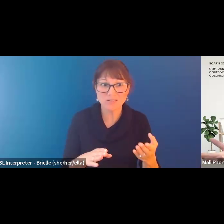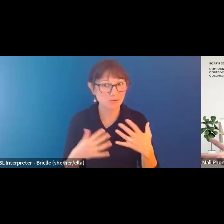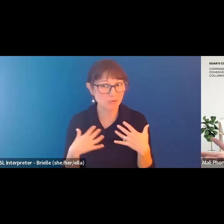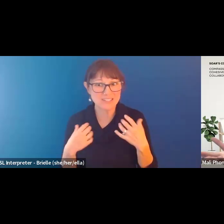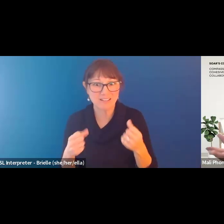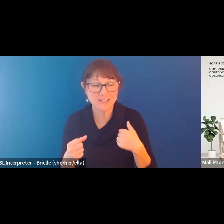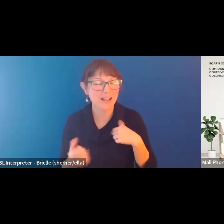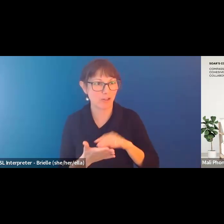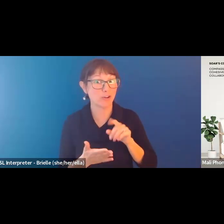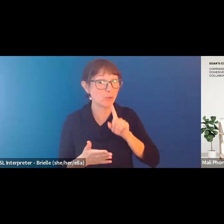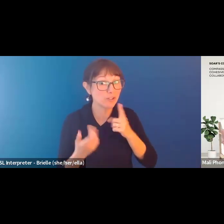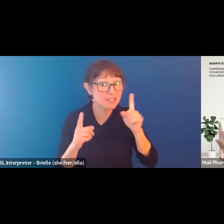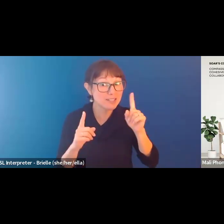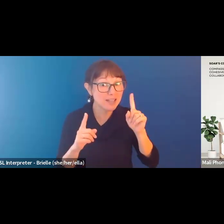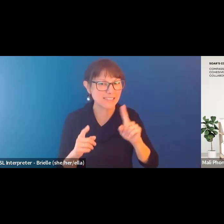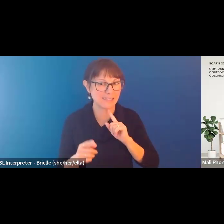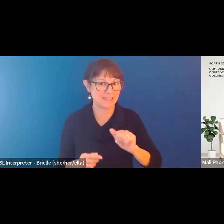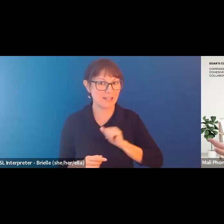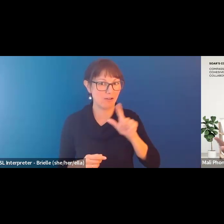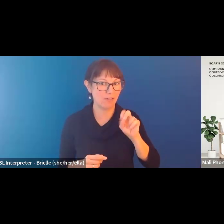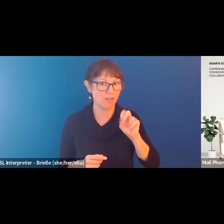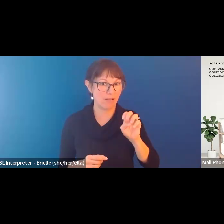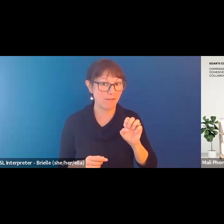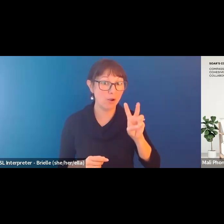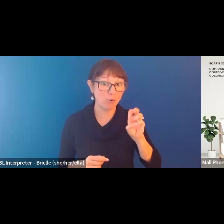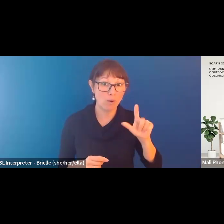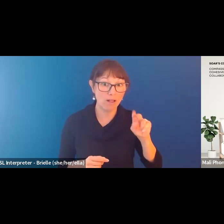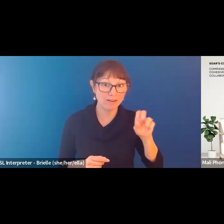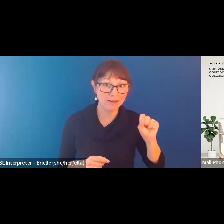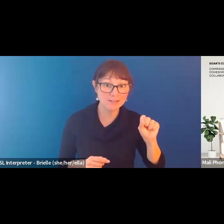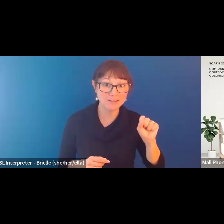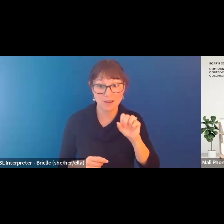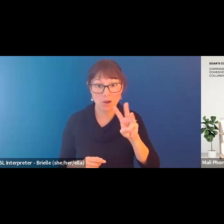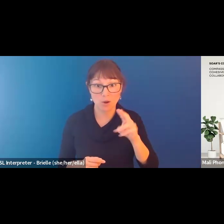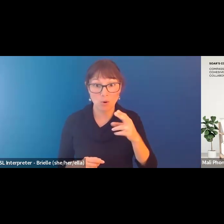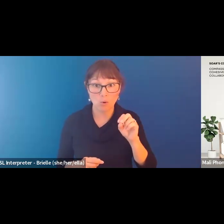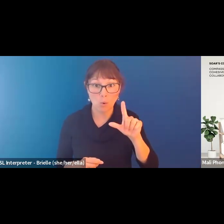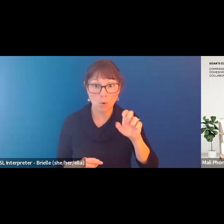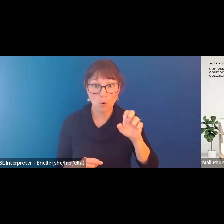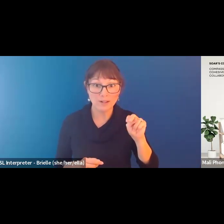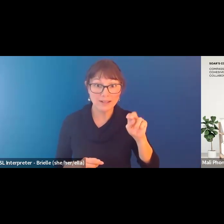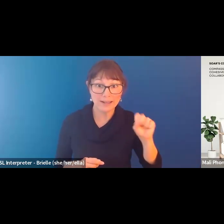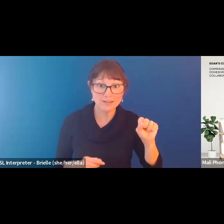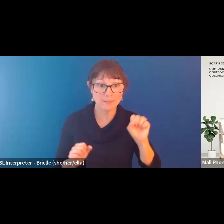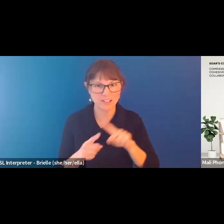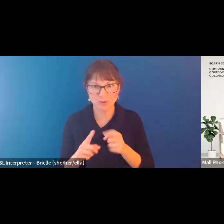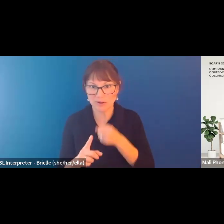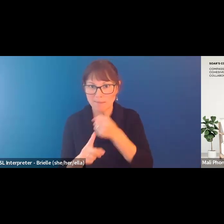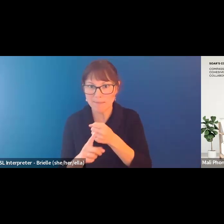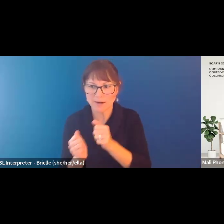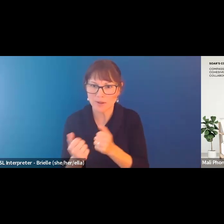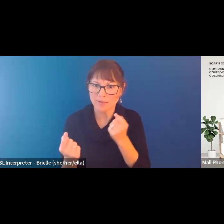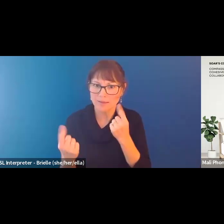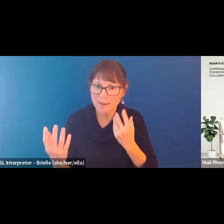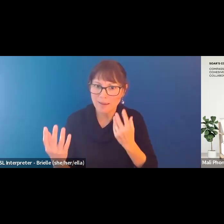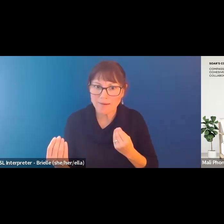is self-love. It's wellness, wholeness, the ability to create impact with empathy,